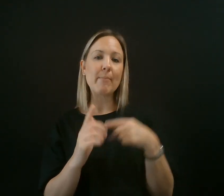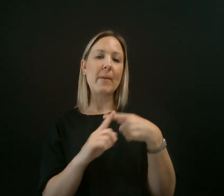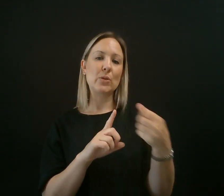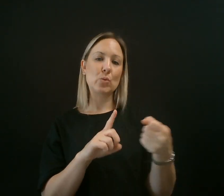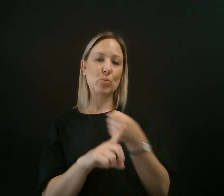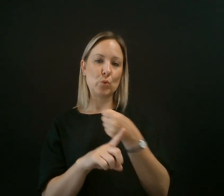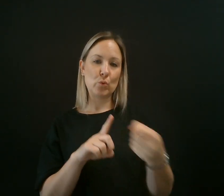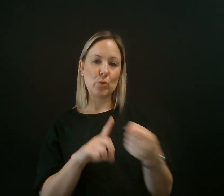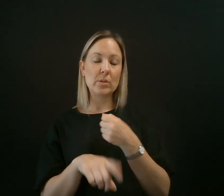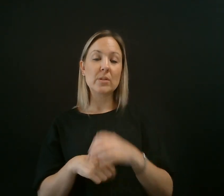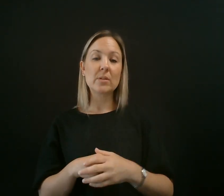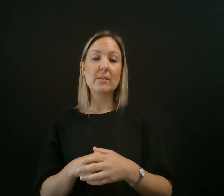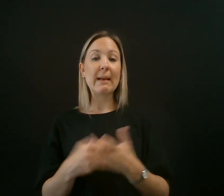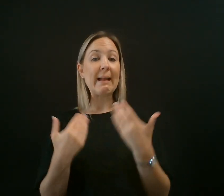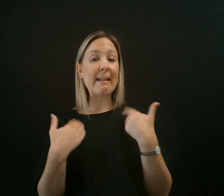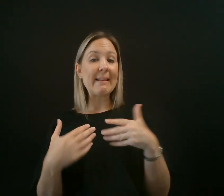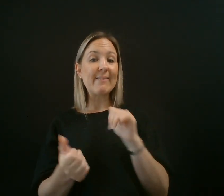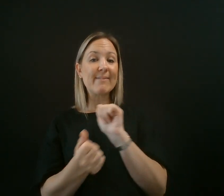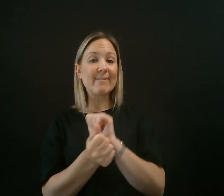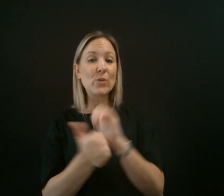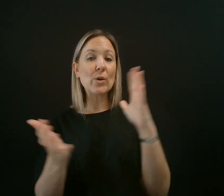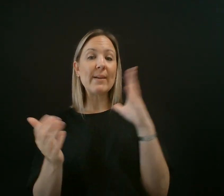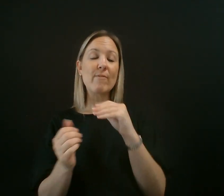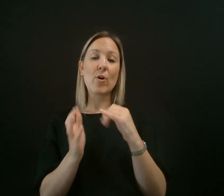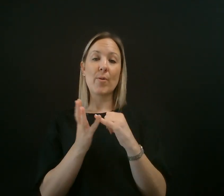To live free from sexual misconduct.